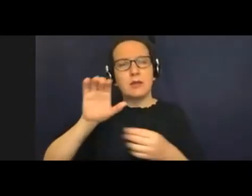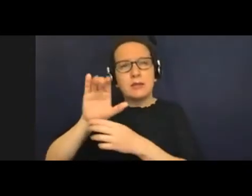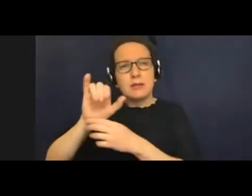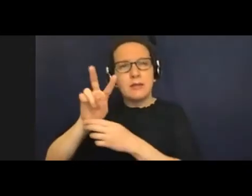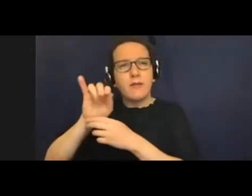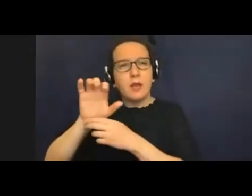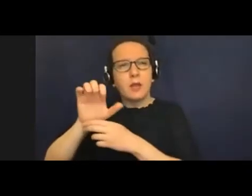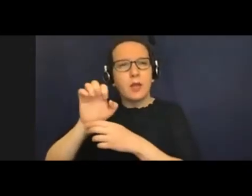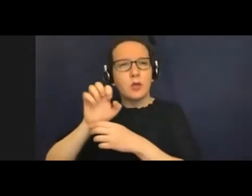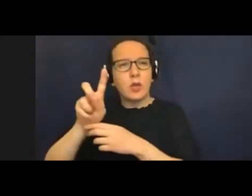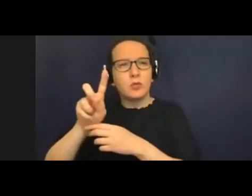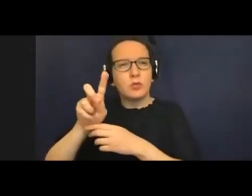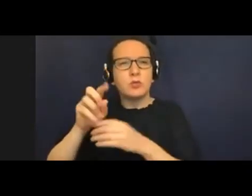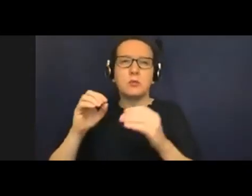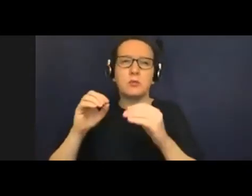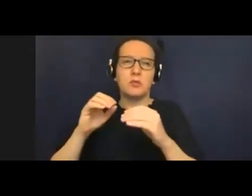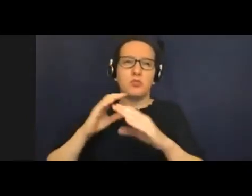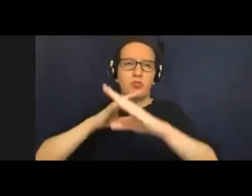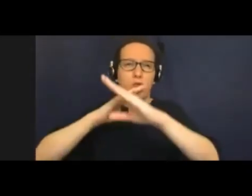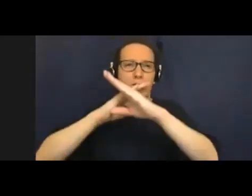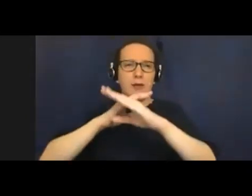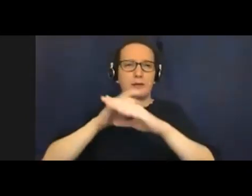place.